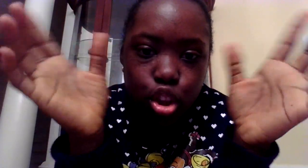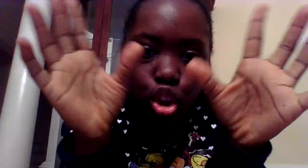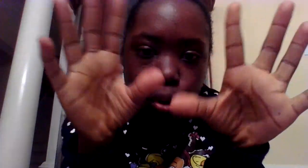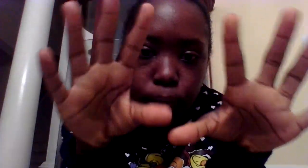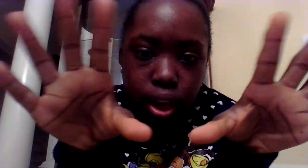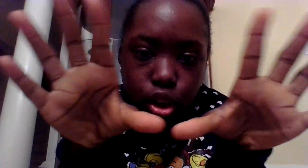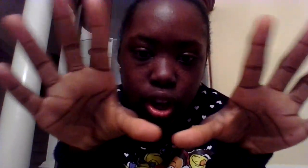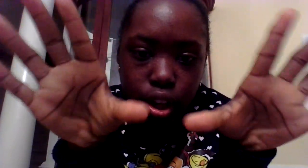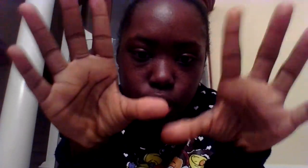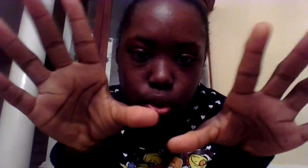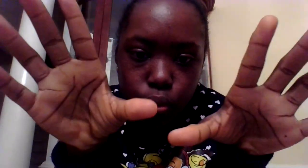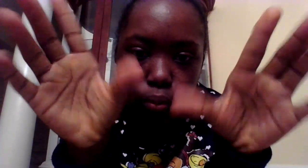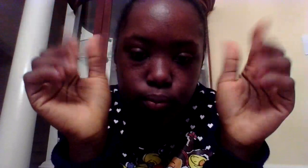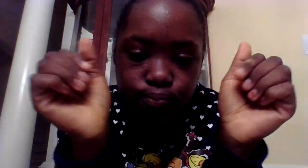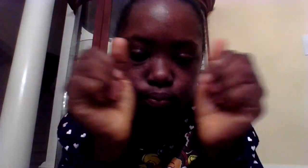to make sure I can do.